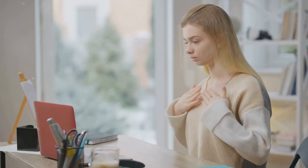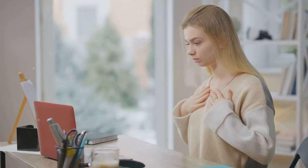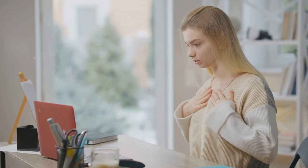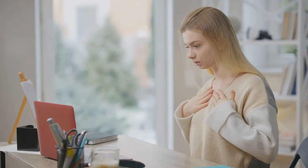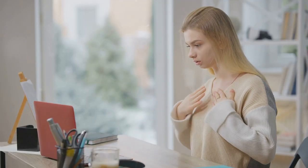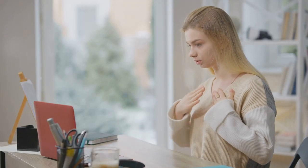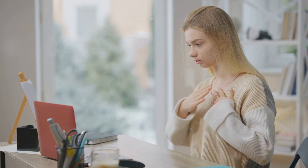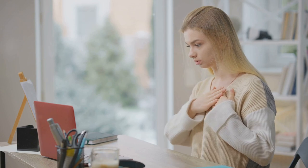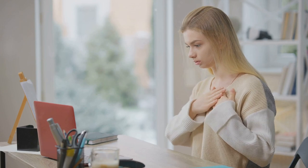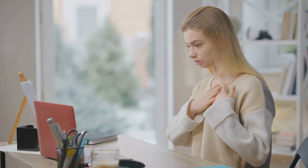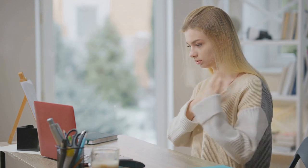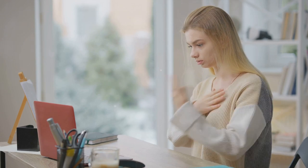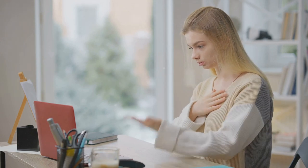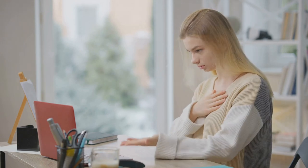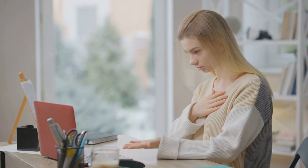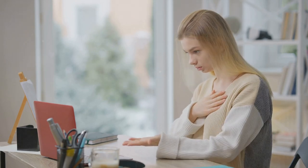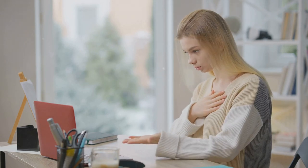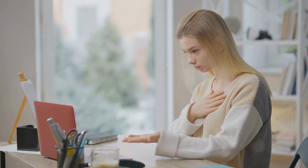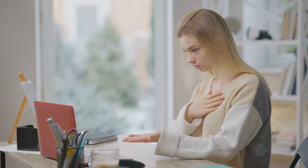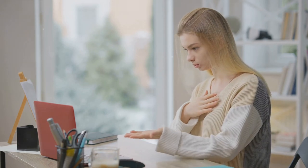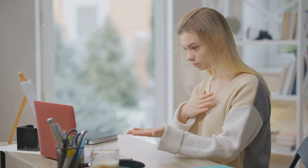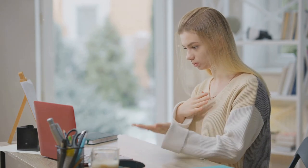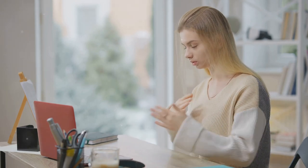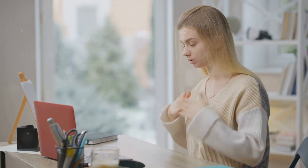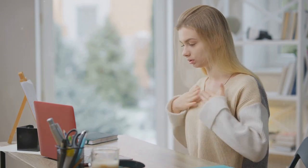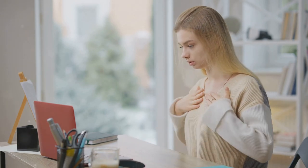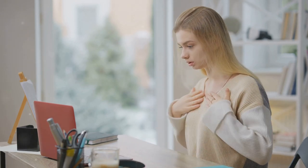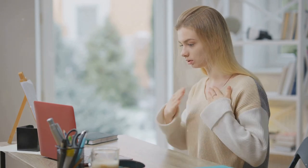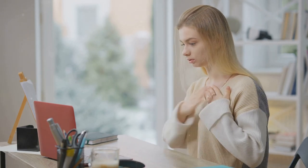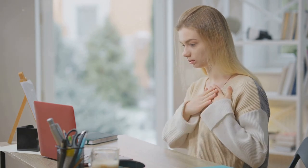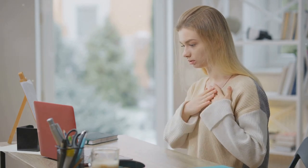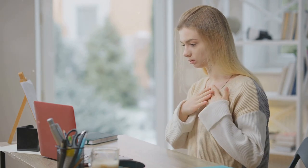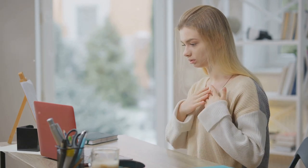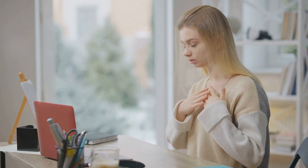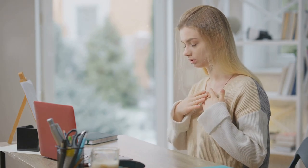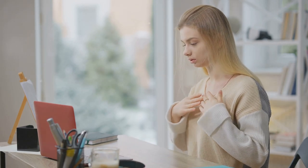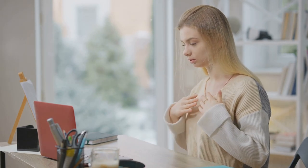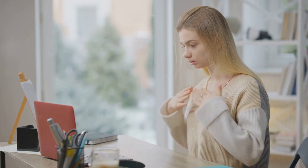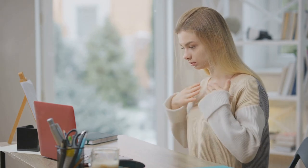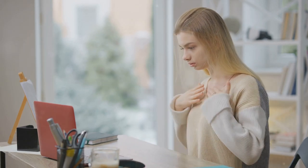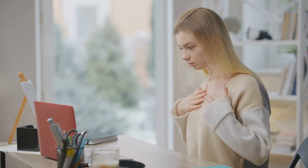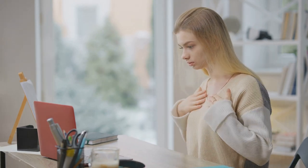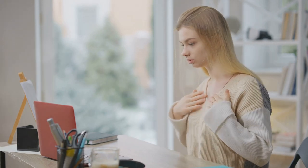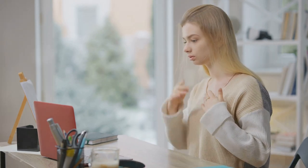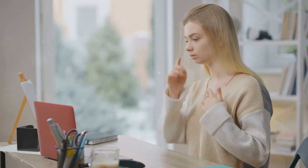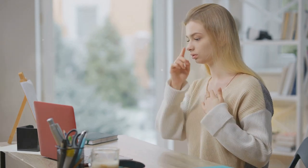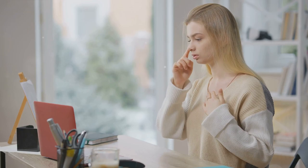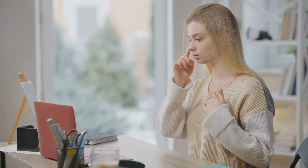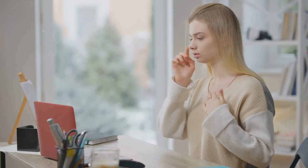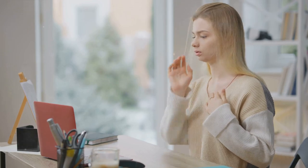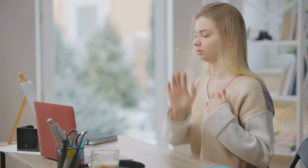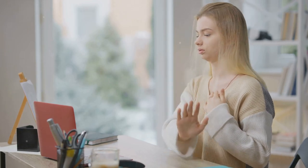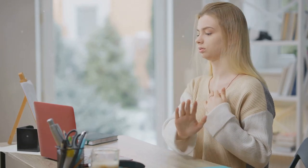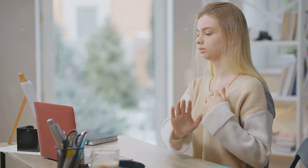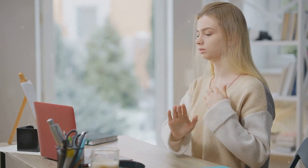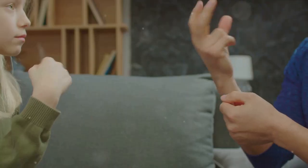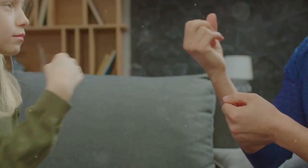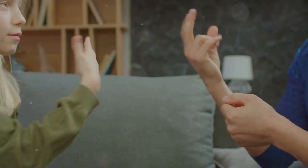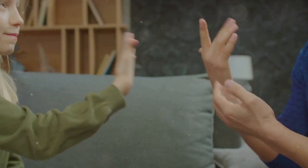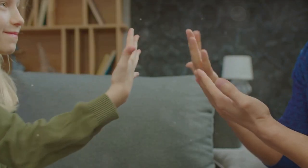the context, and decide on the most effective strategies to relay the information. But it's not just about knowing what to say, it's about knowing how